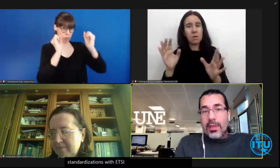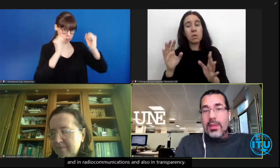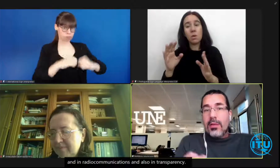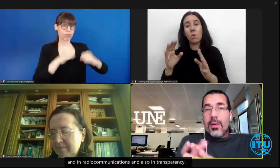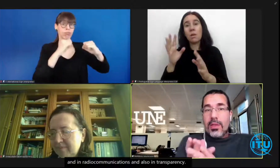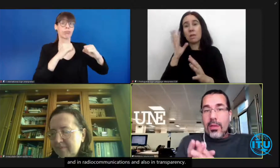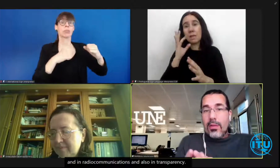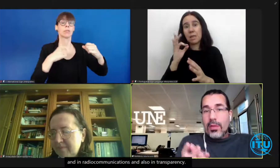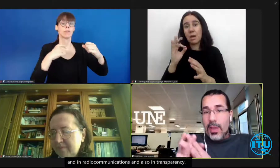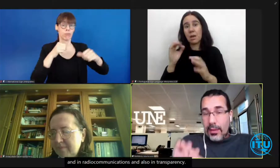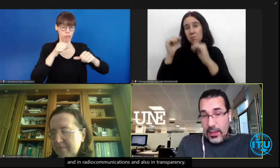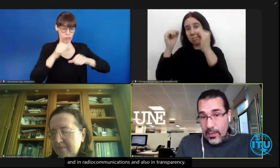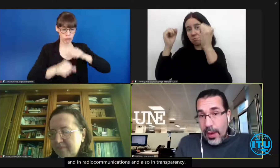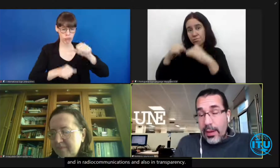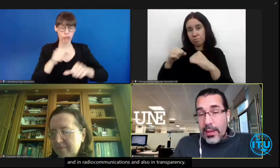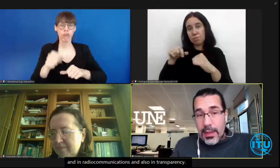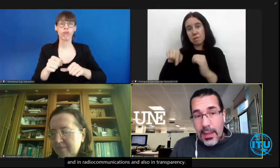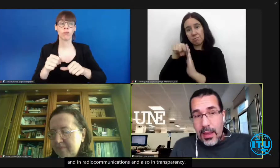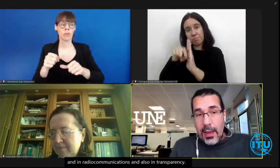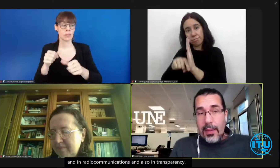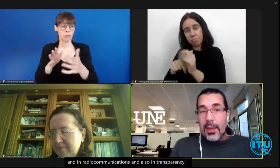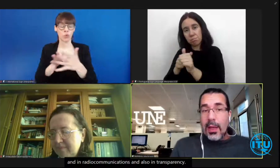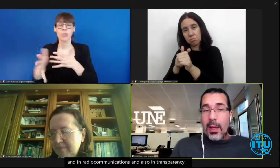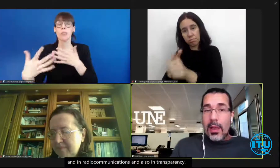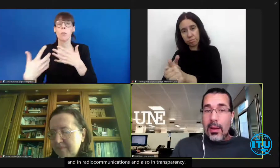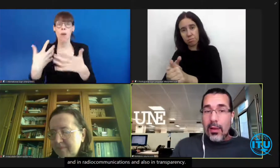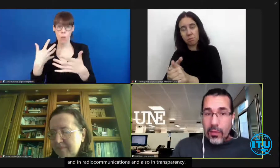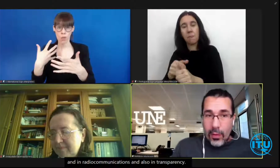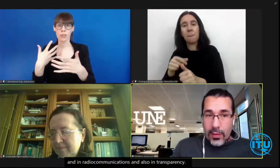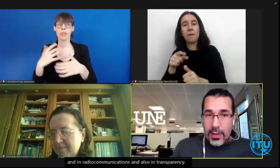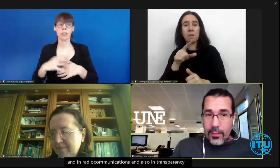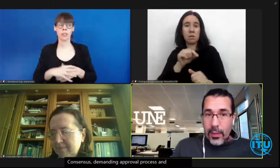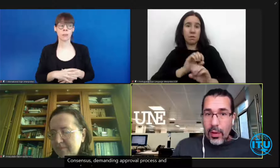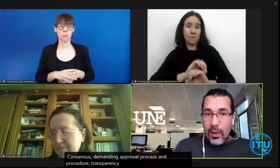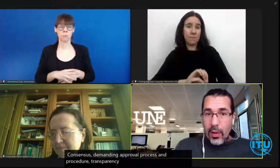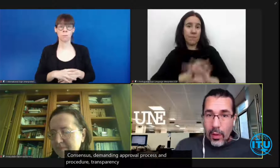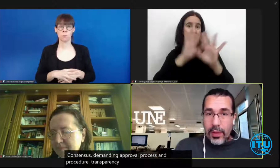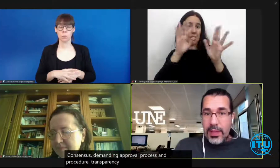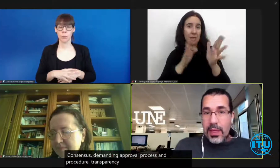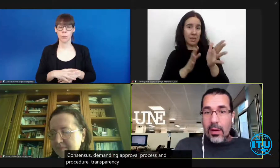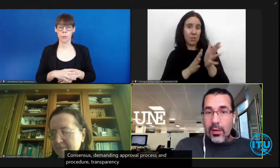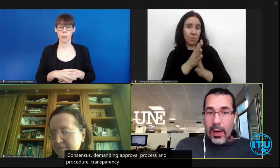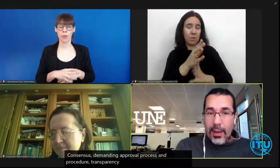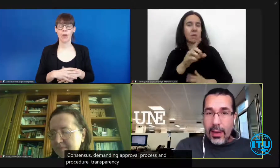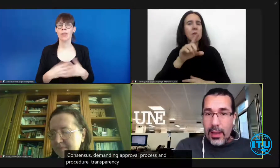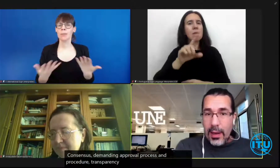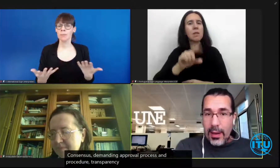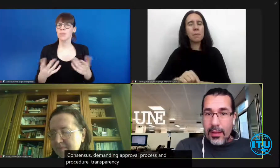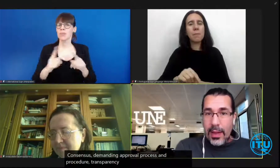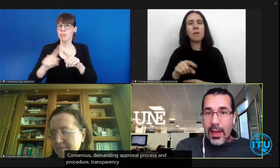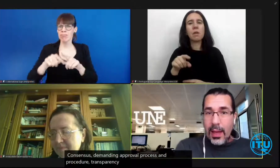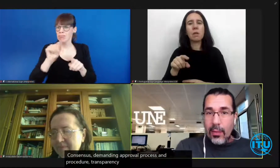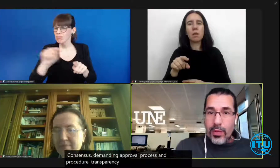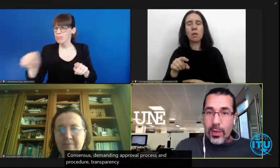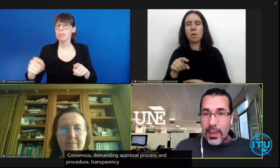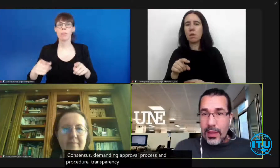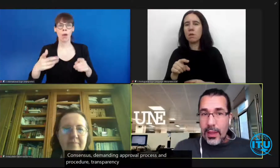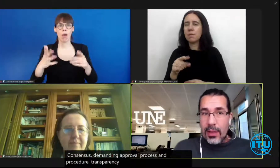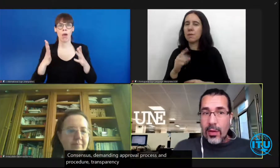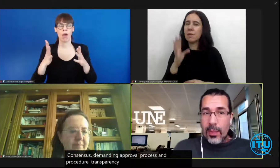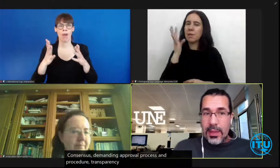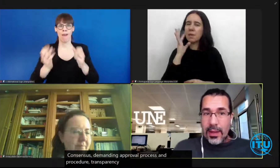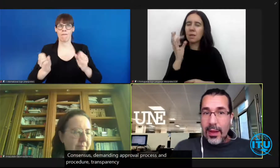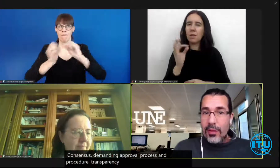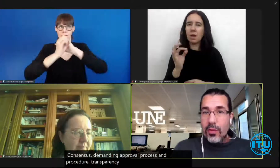approval procedures, transparency. Of course, all the stakeholders had a clear idea, which was